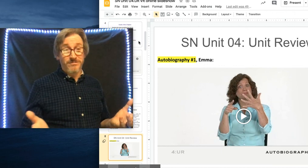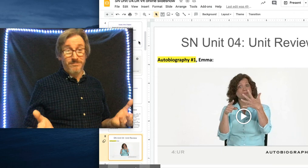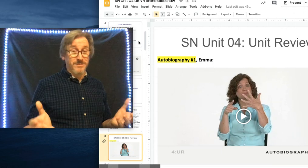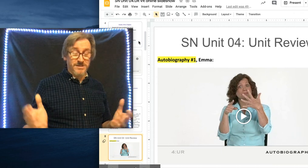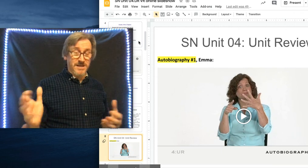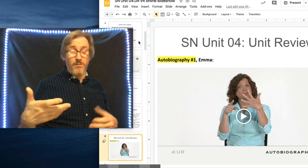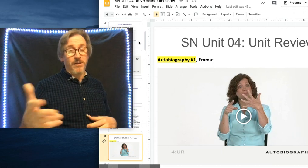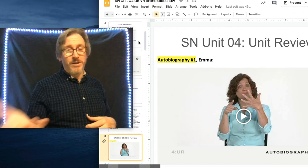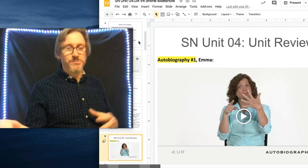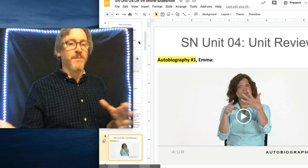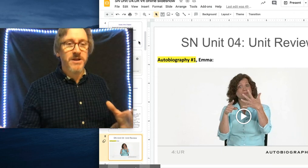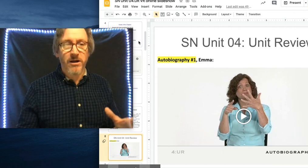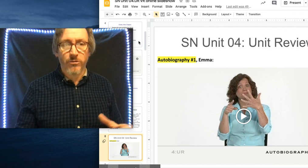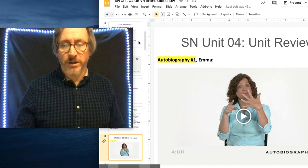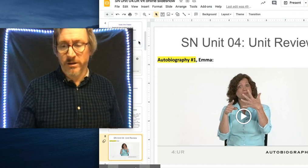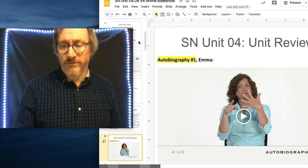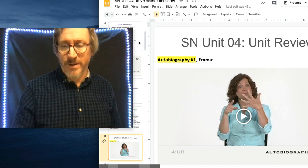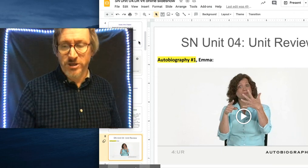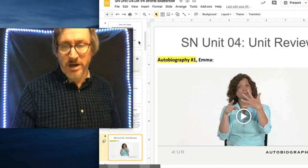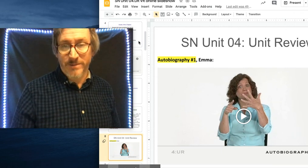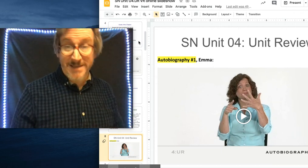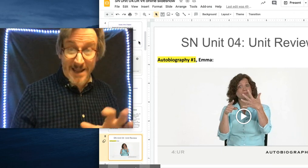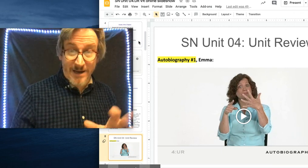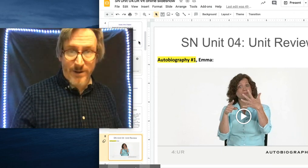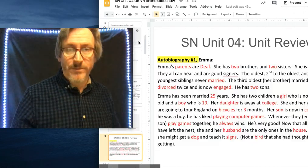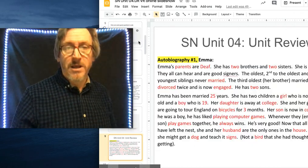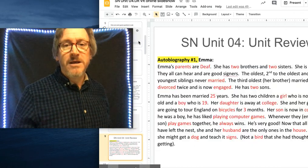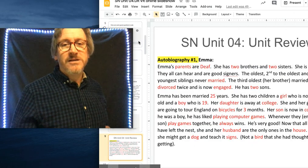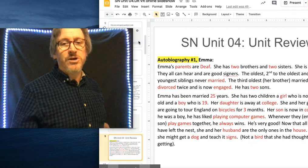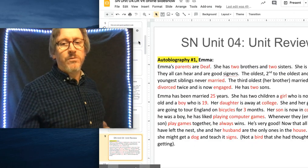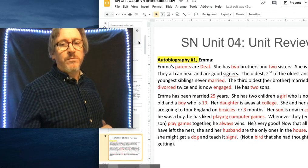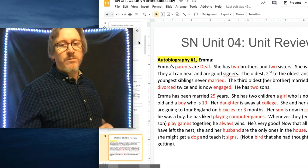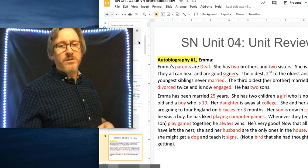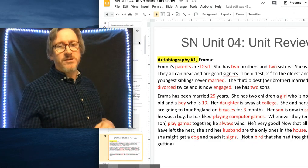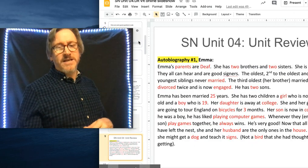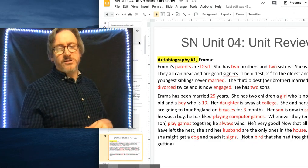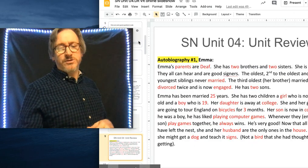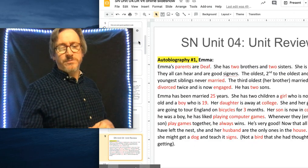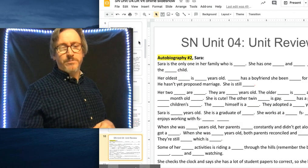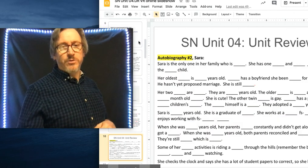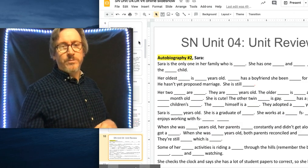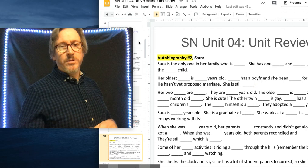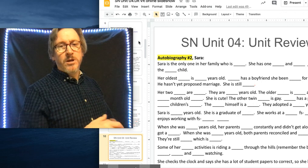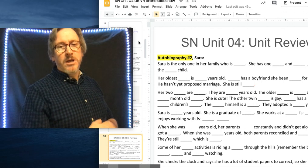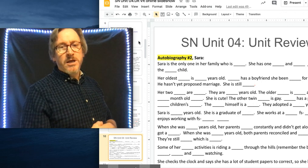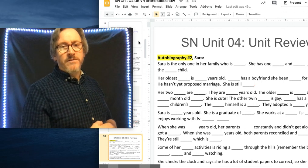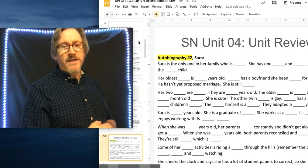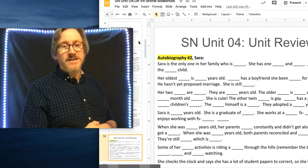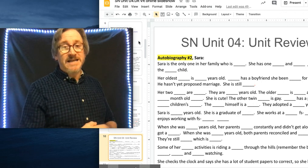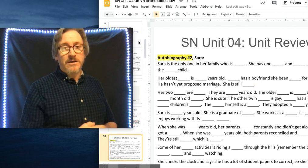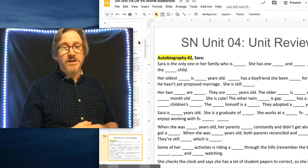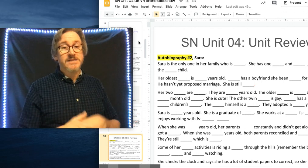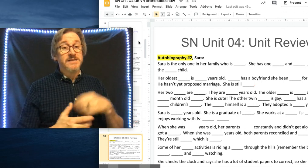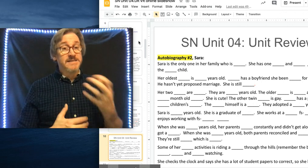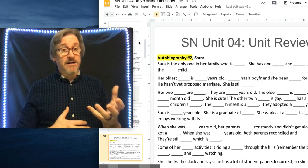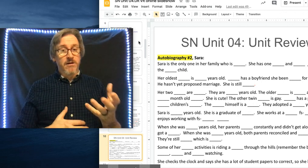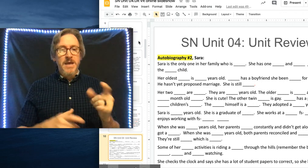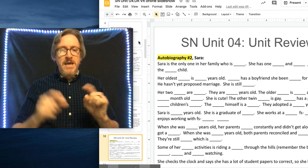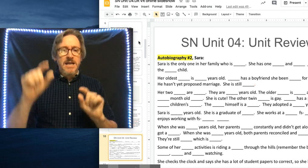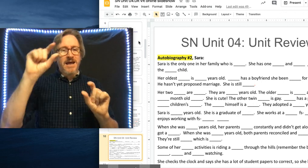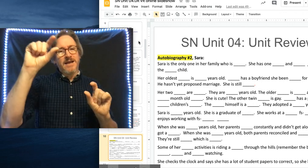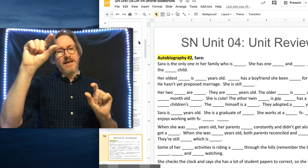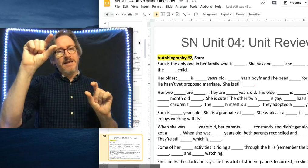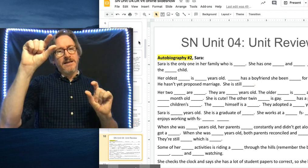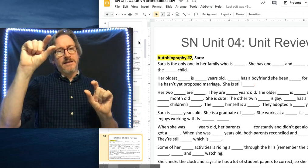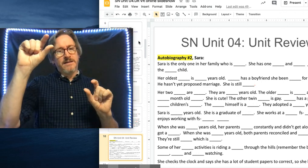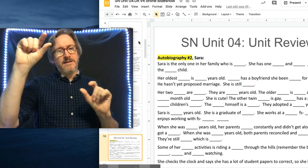her say it. Well, it's probably not her real information anyways. Anyway, so there's the answers. Then the second one is Sarah.